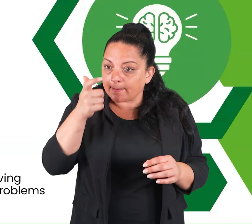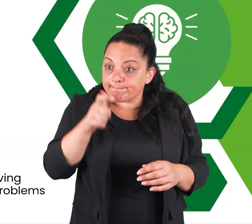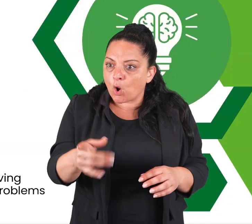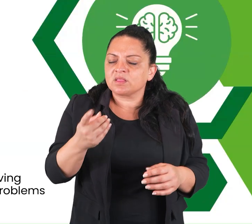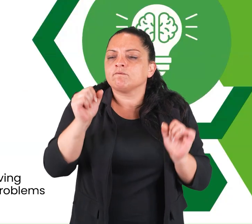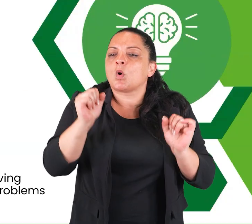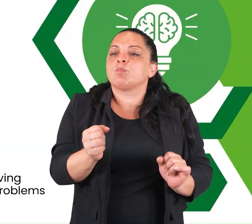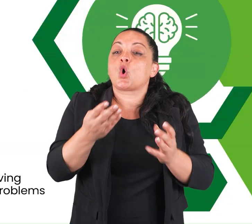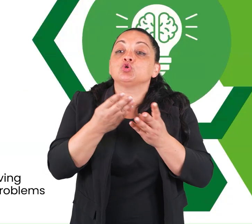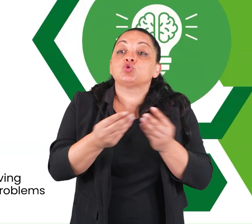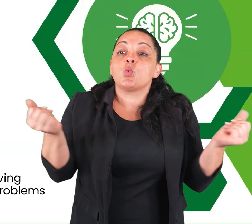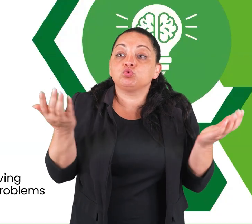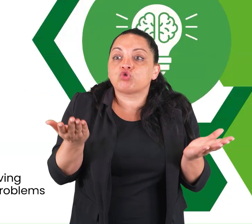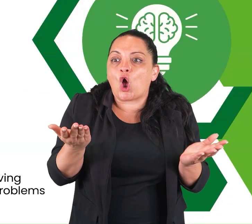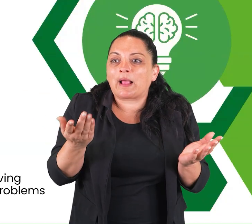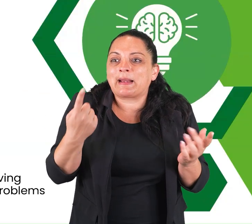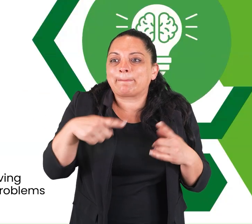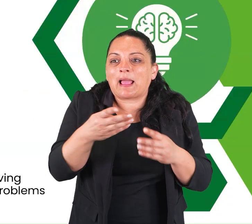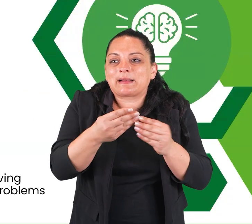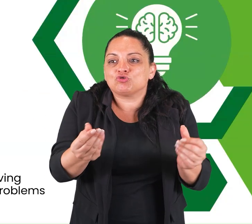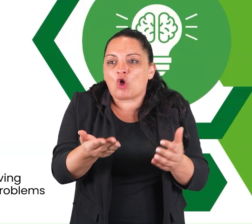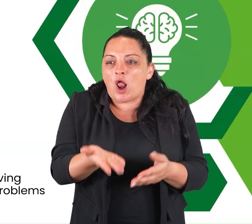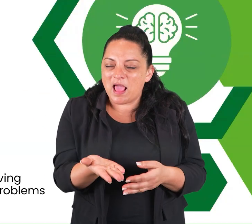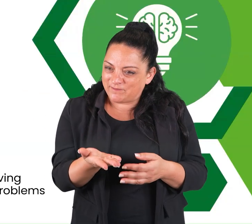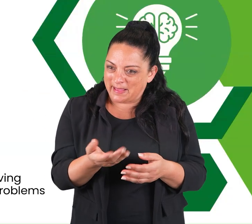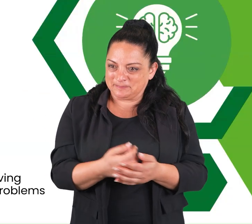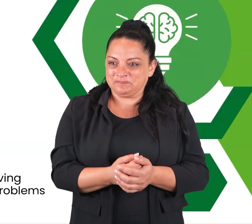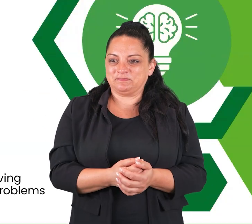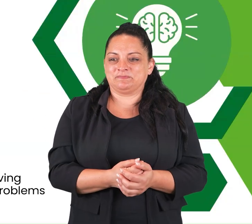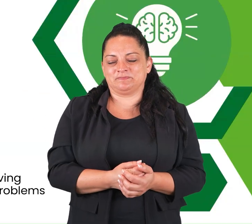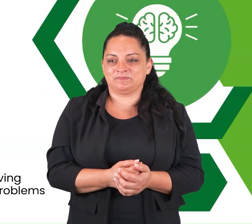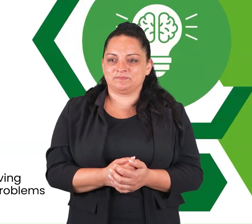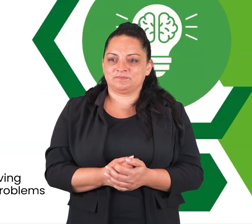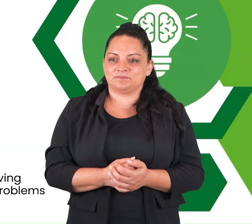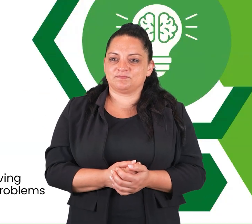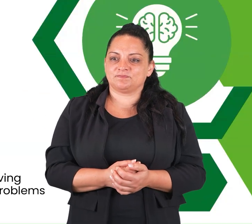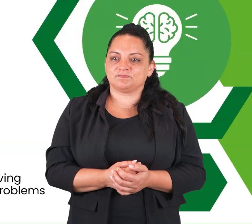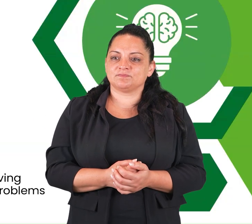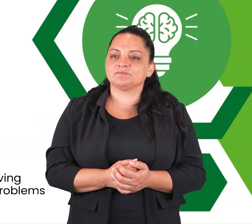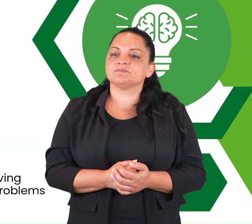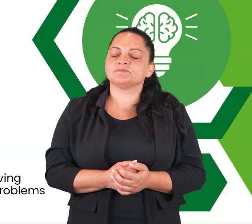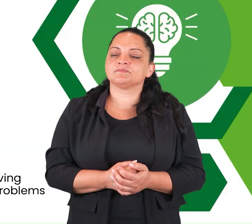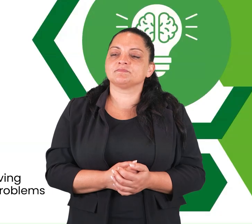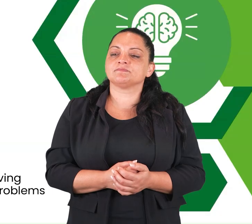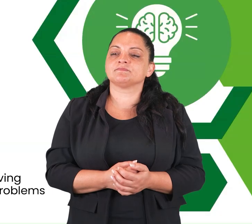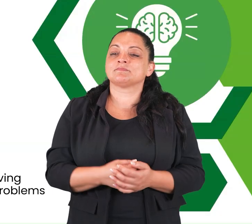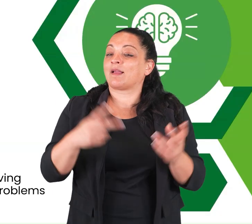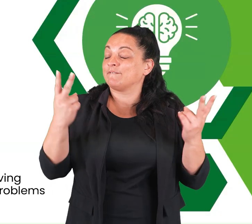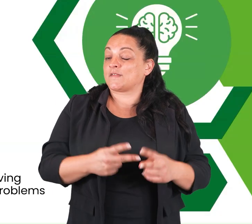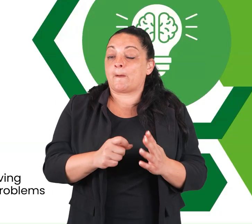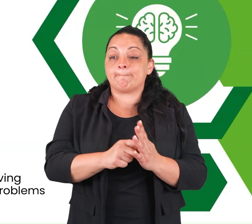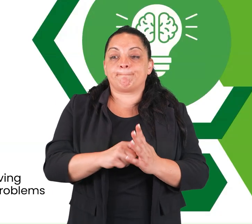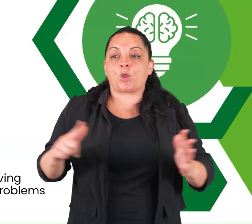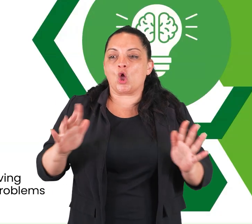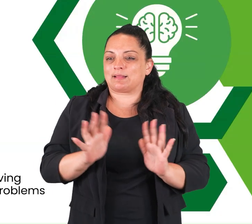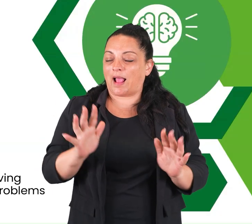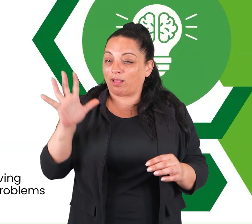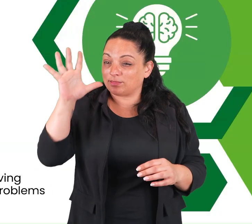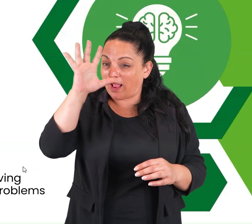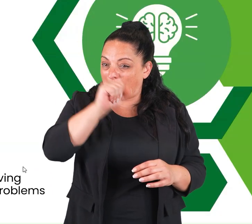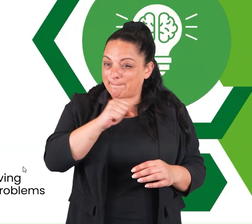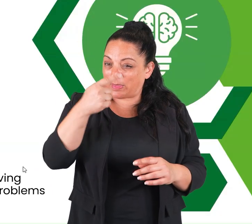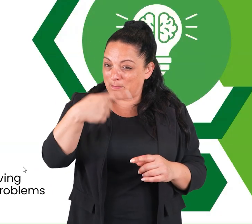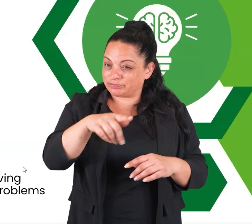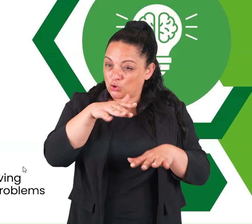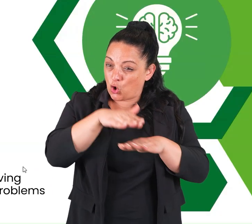one of the solutions in order to address these challenges. So you can understand why